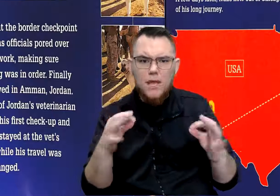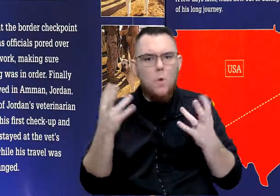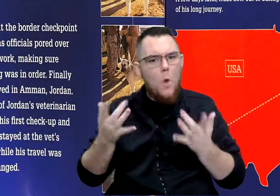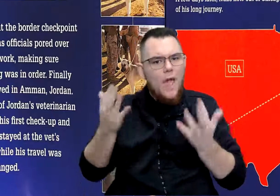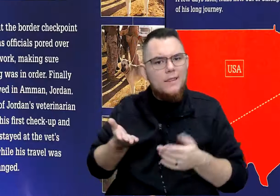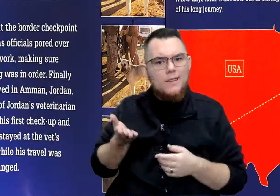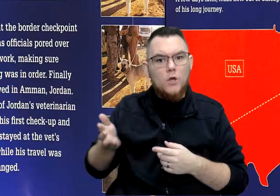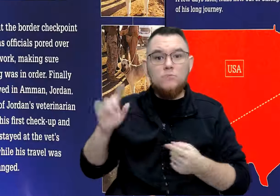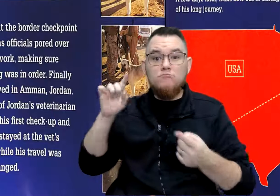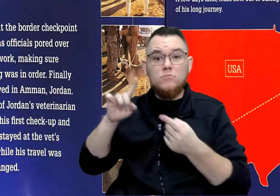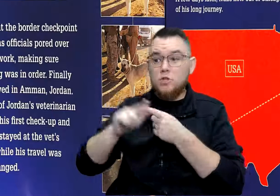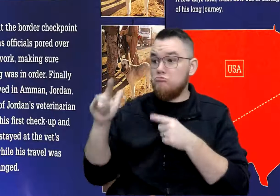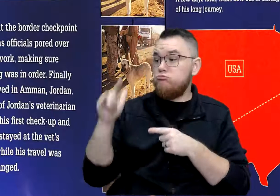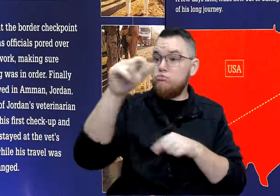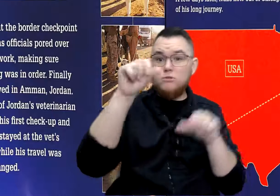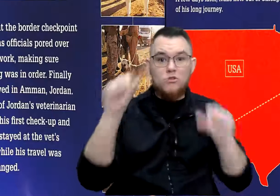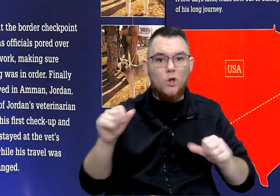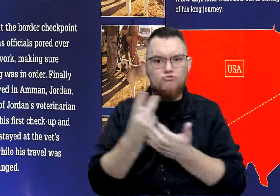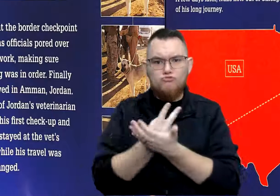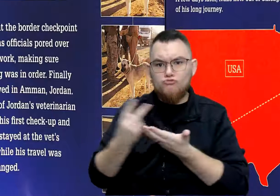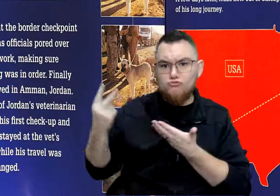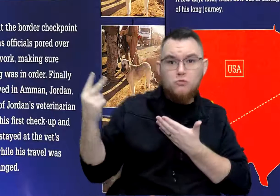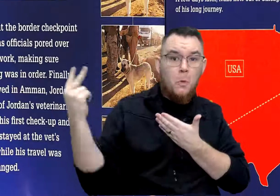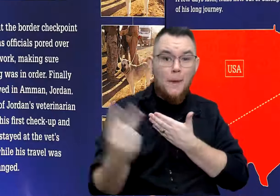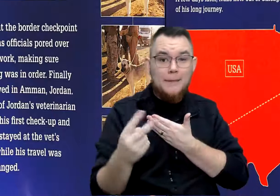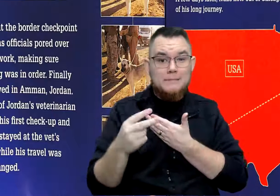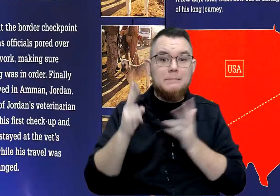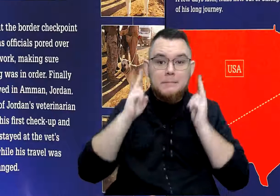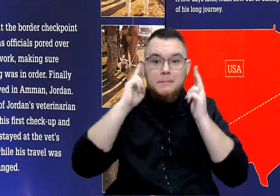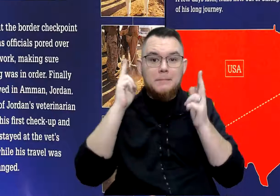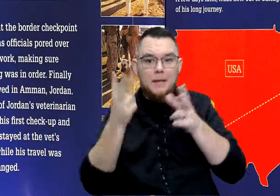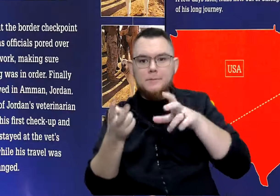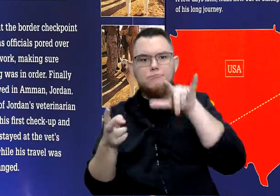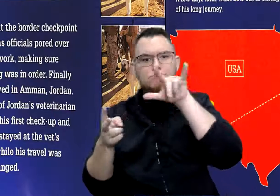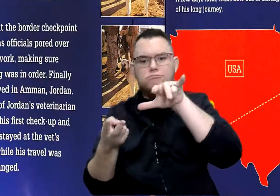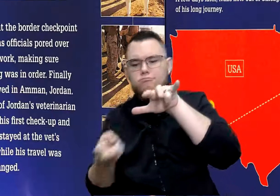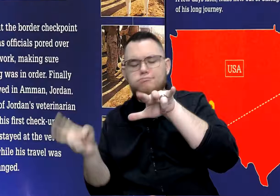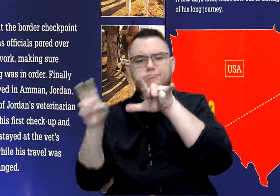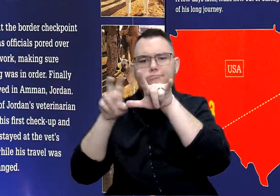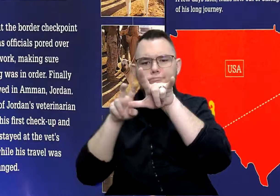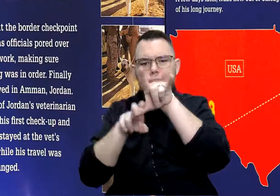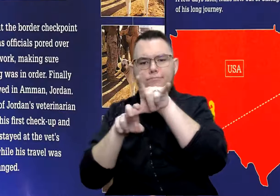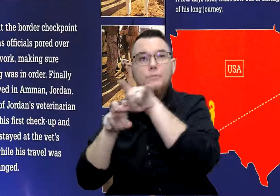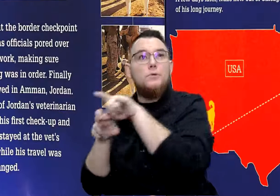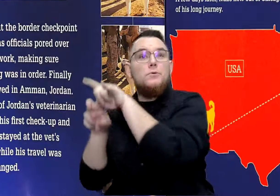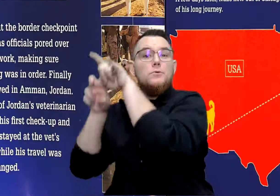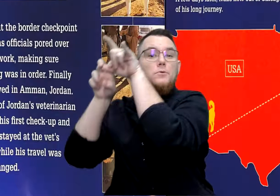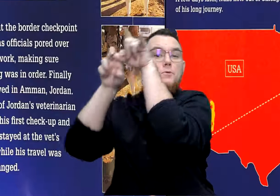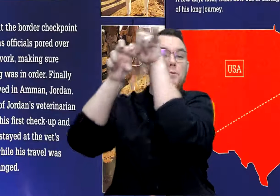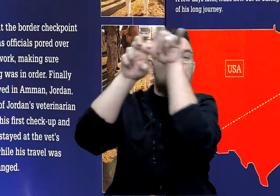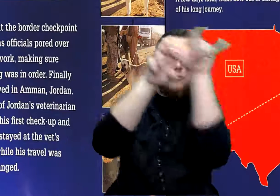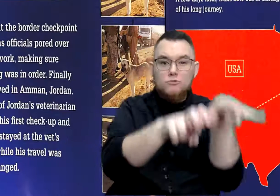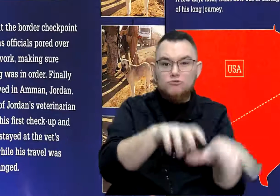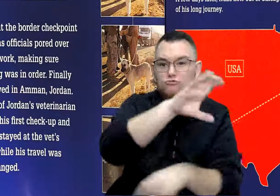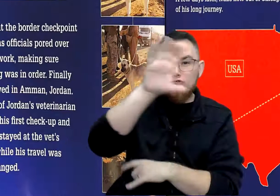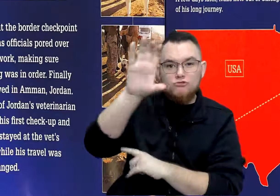2 weeks later, Nubs flew the 10-hour flight from Amman to Chicago. Friends of Brian's